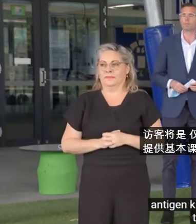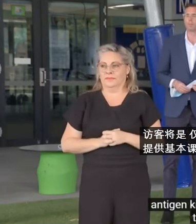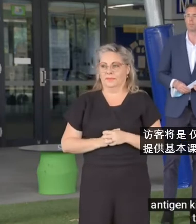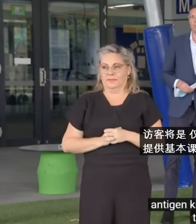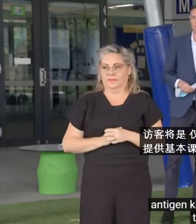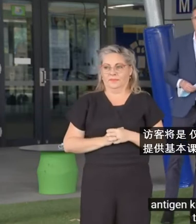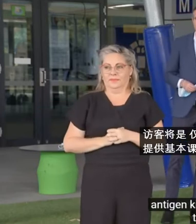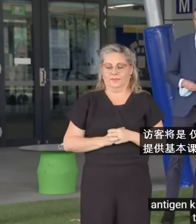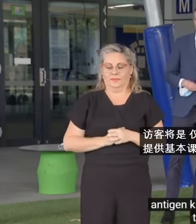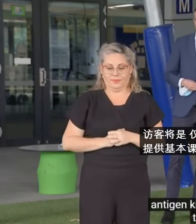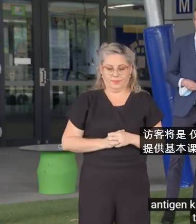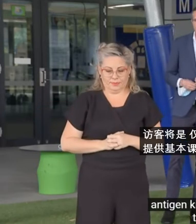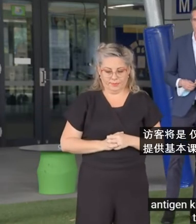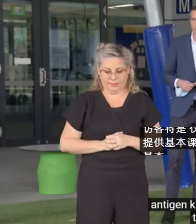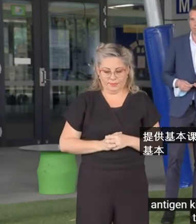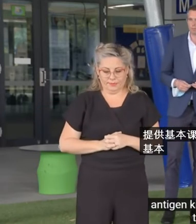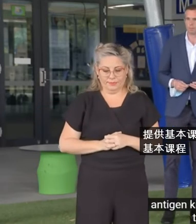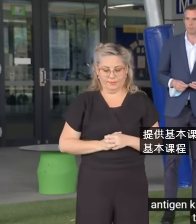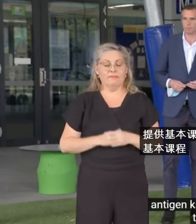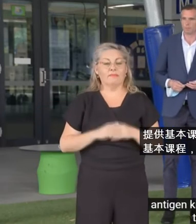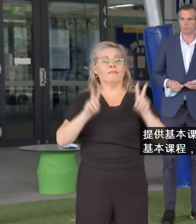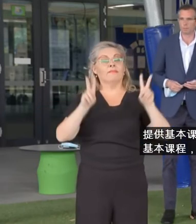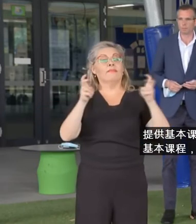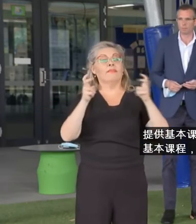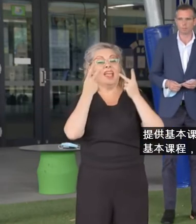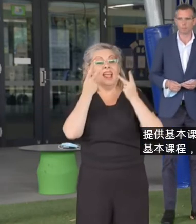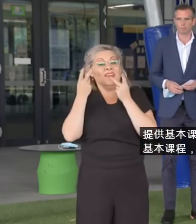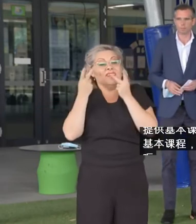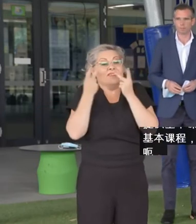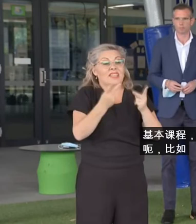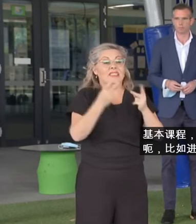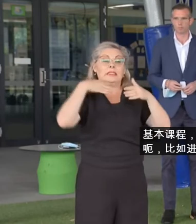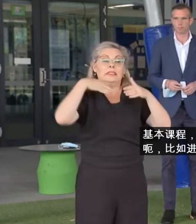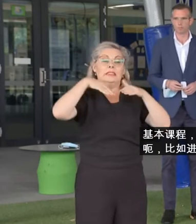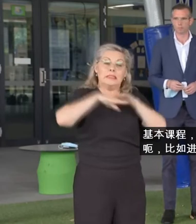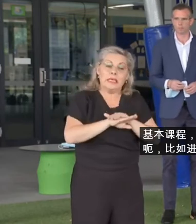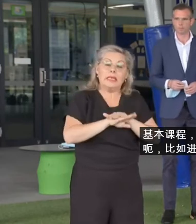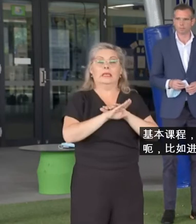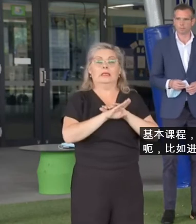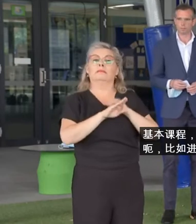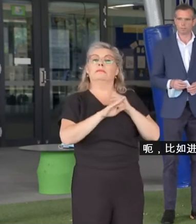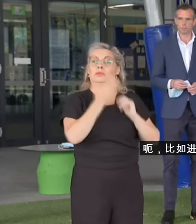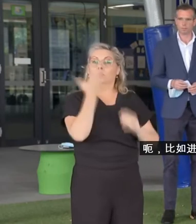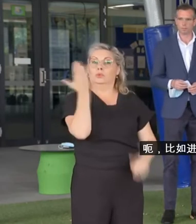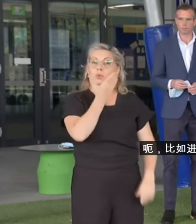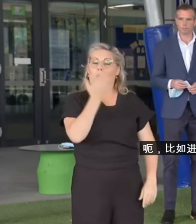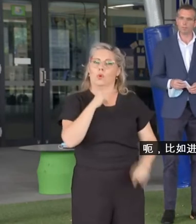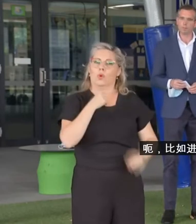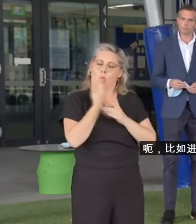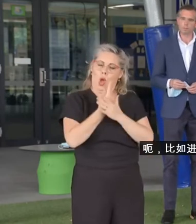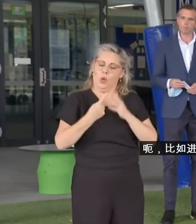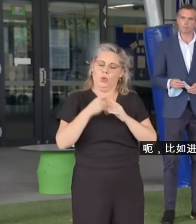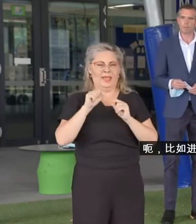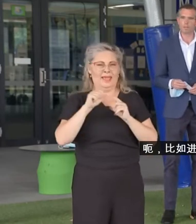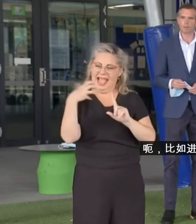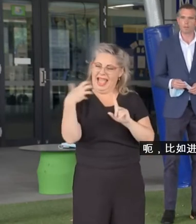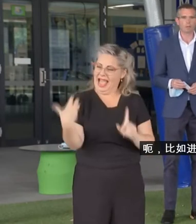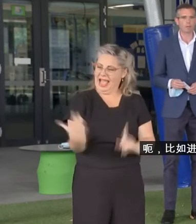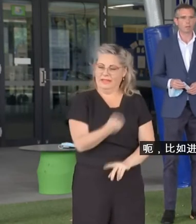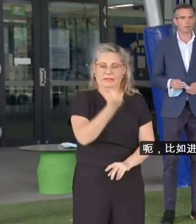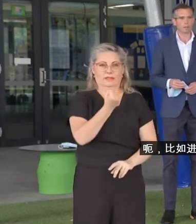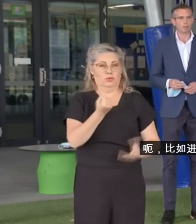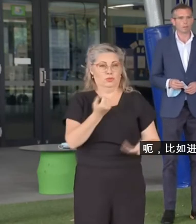providing essential curriculum. What is essential curriculum? Does that include like outside providers that come in to do specialist